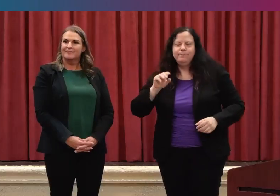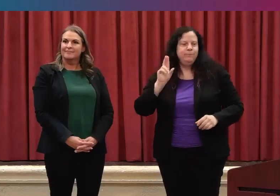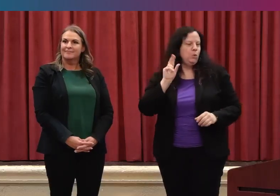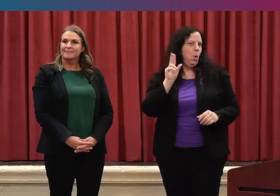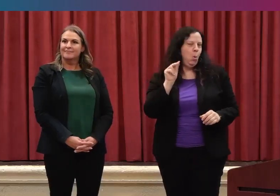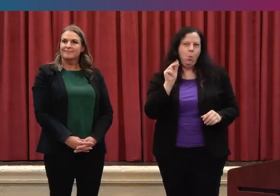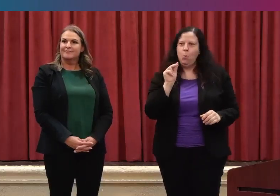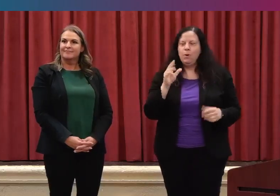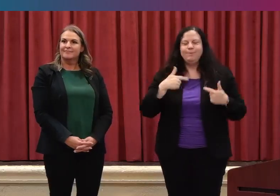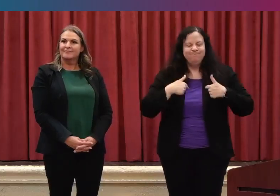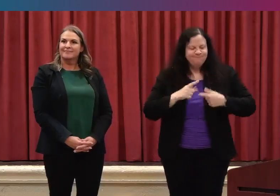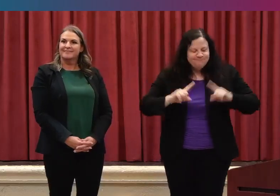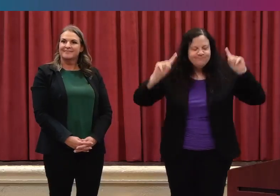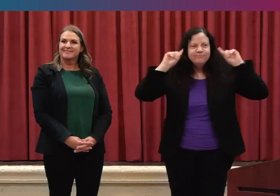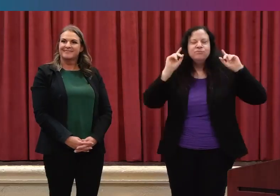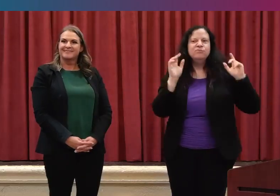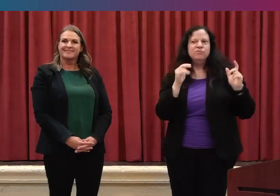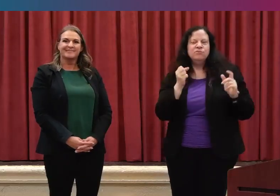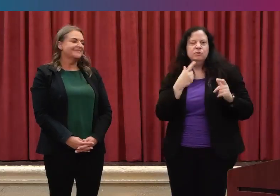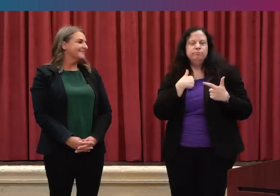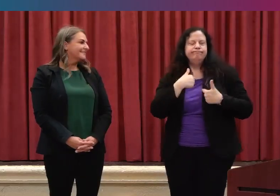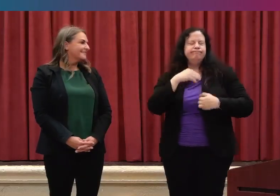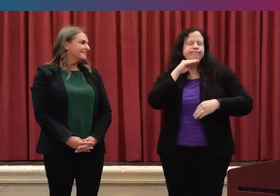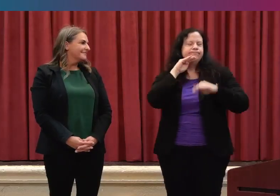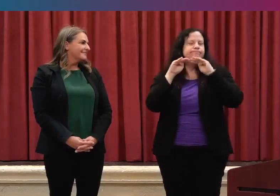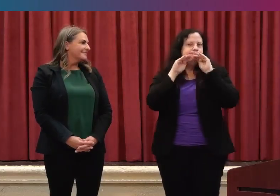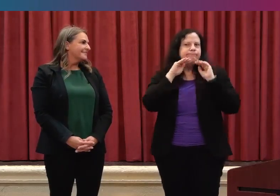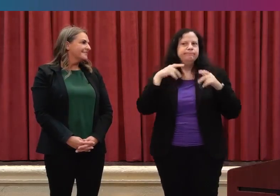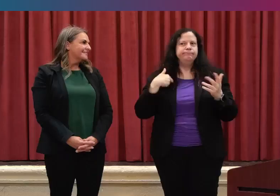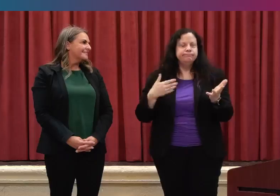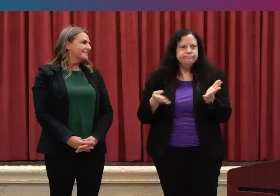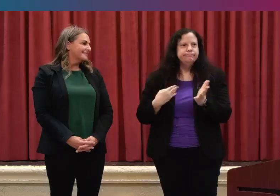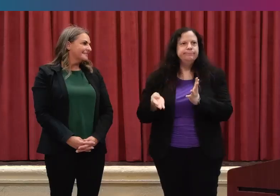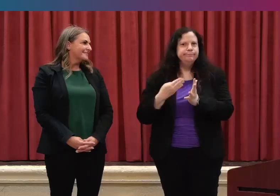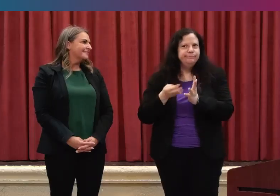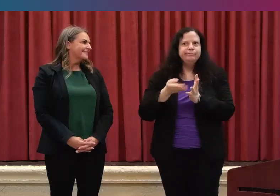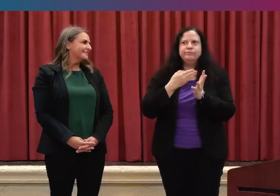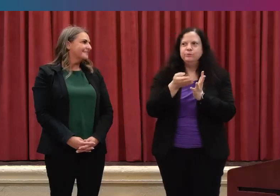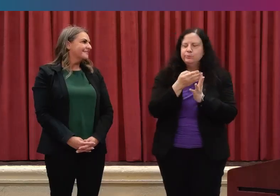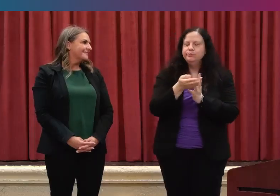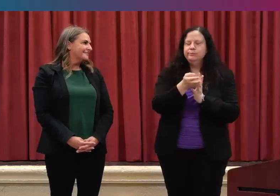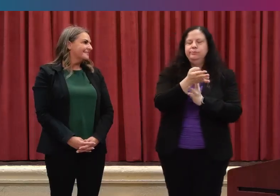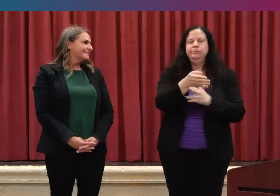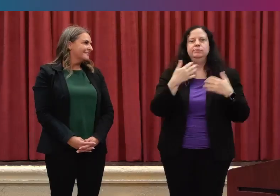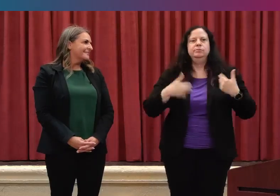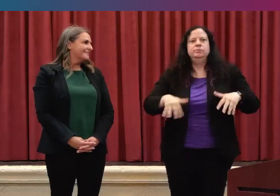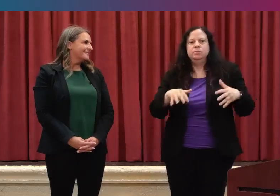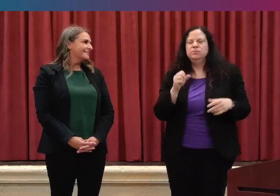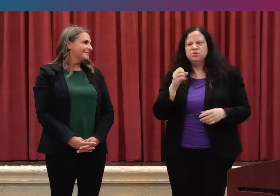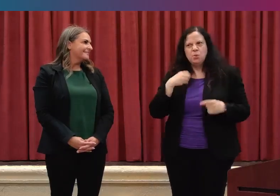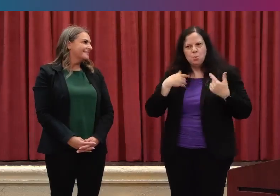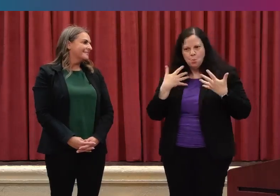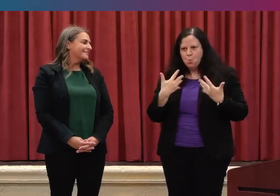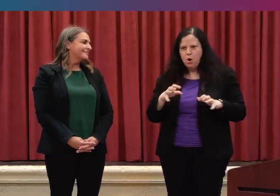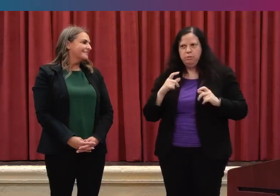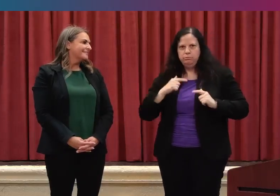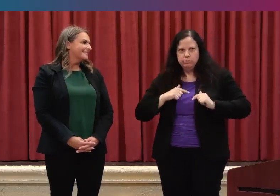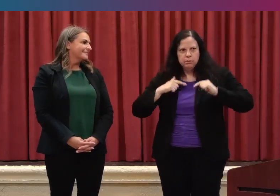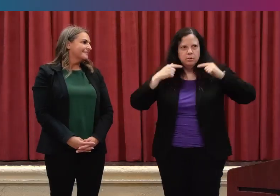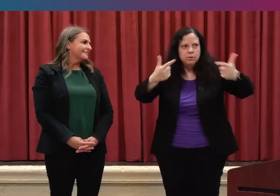deaf. You're deaf. I didn't know, I thought you were hearing. Yep, so it's hard to navigate and go